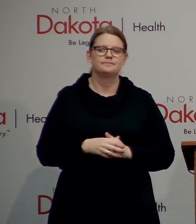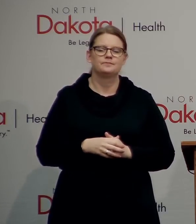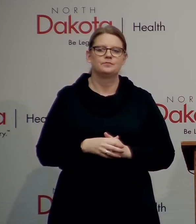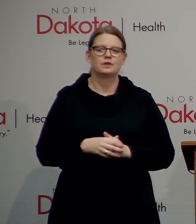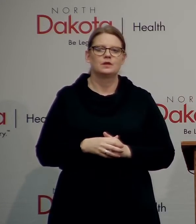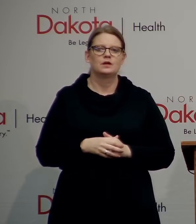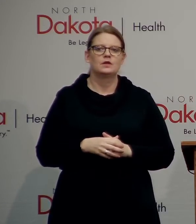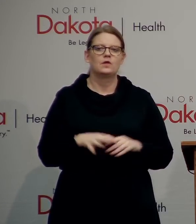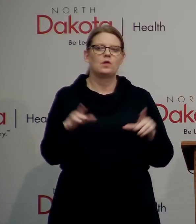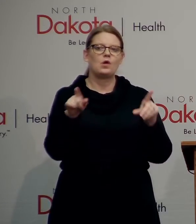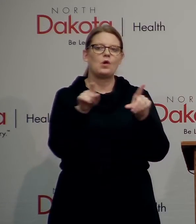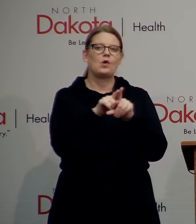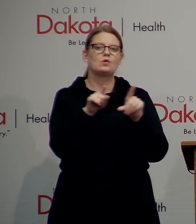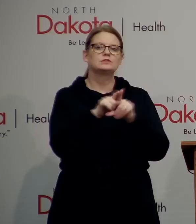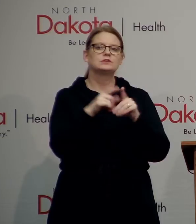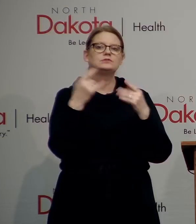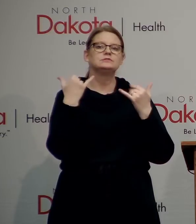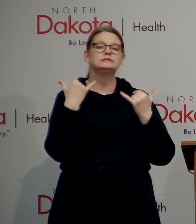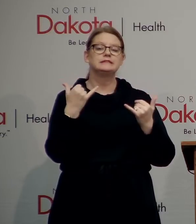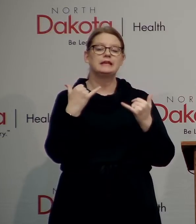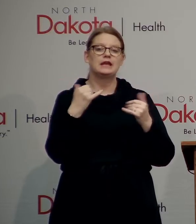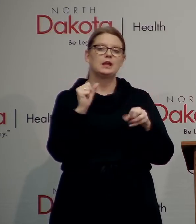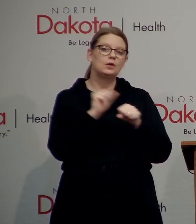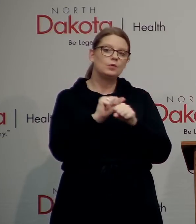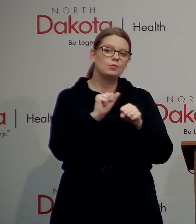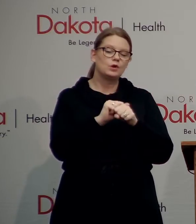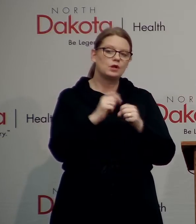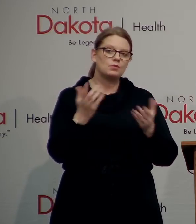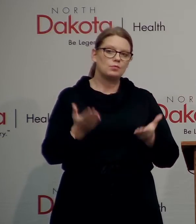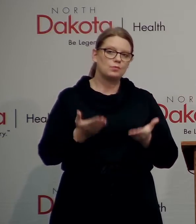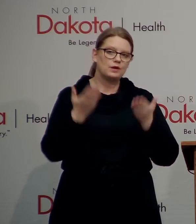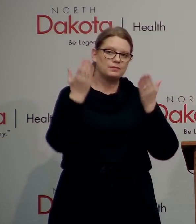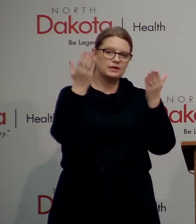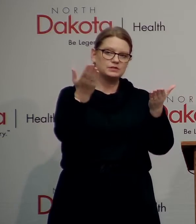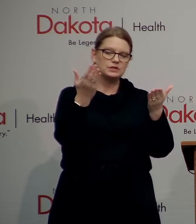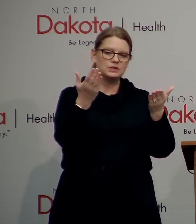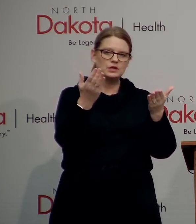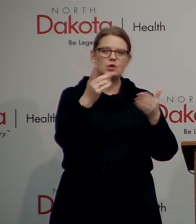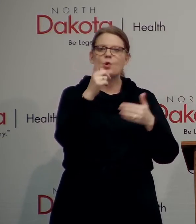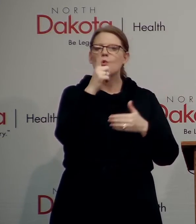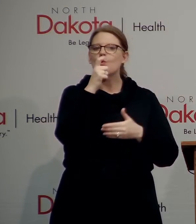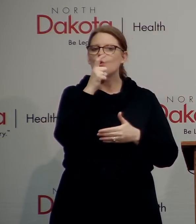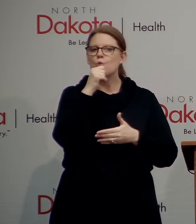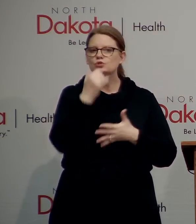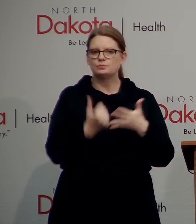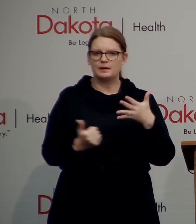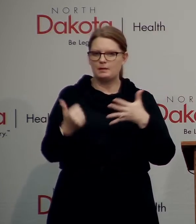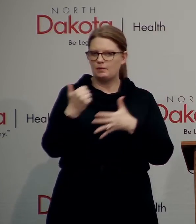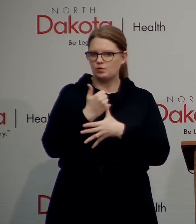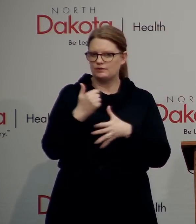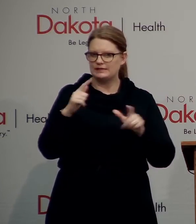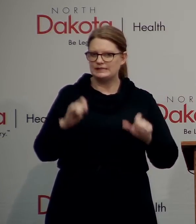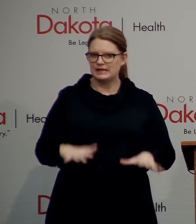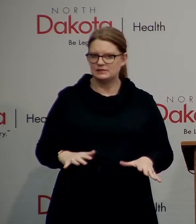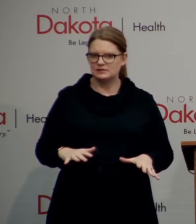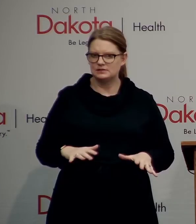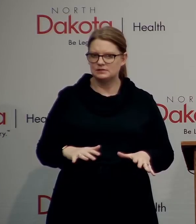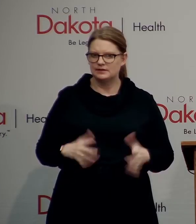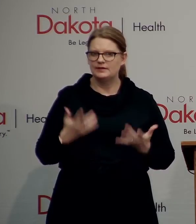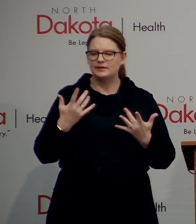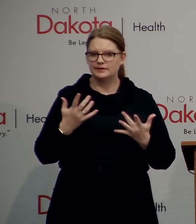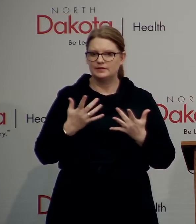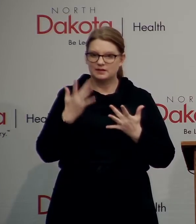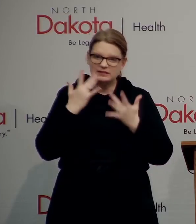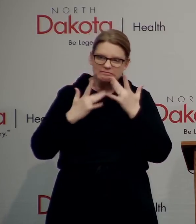Also today, we wanted to let you know we are working on recommendations on who should be prioritized for testing because of the shortage of